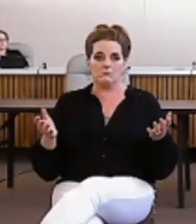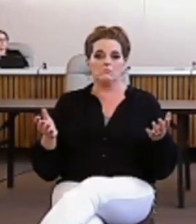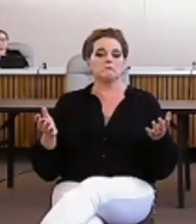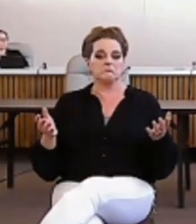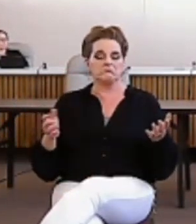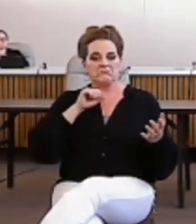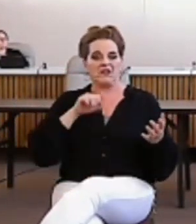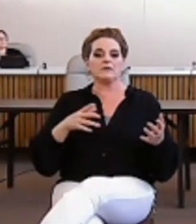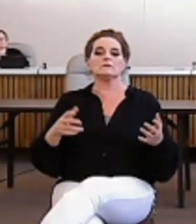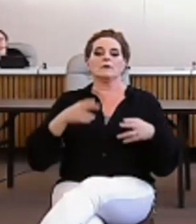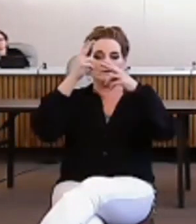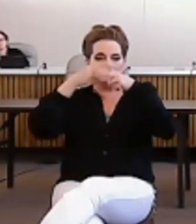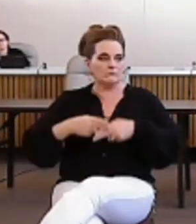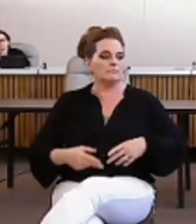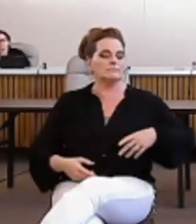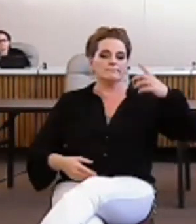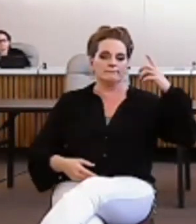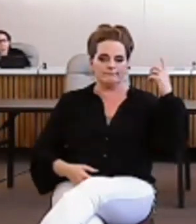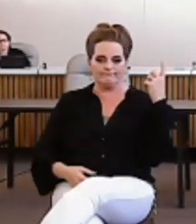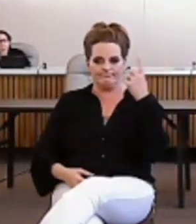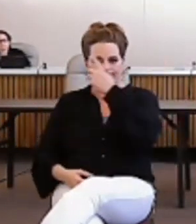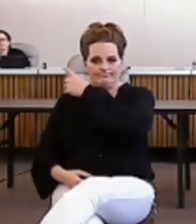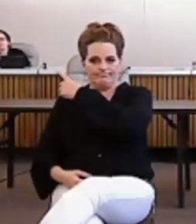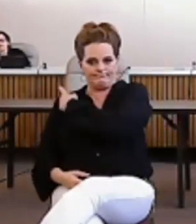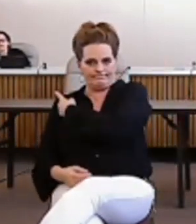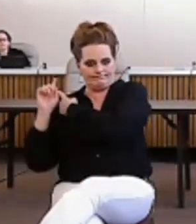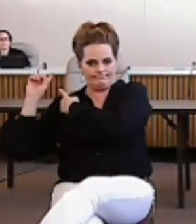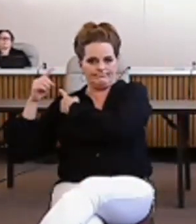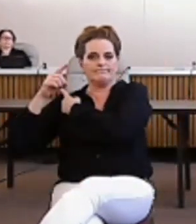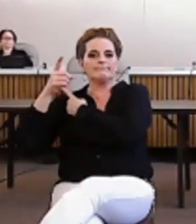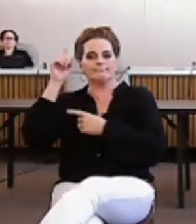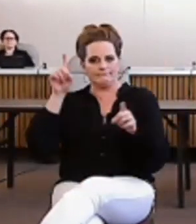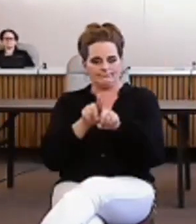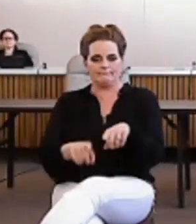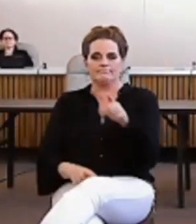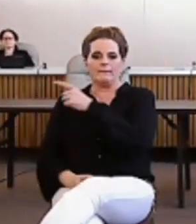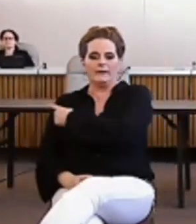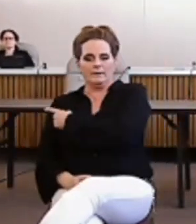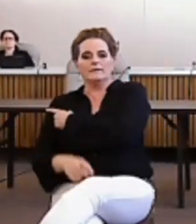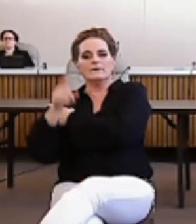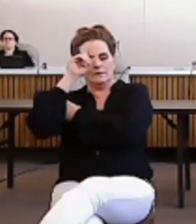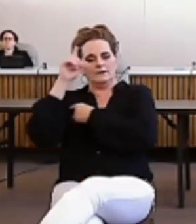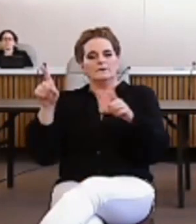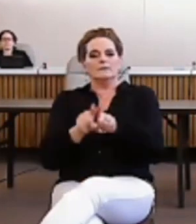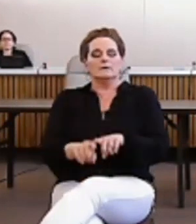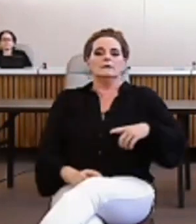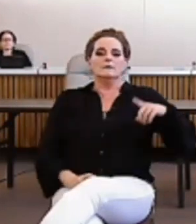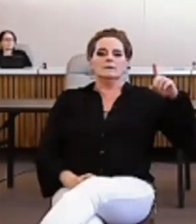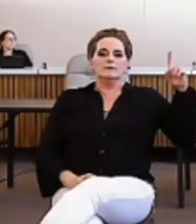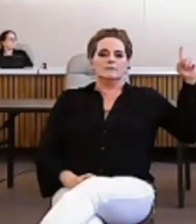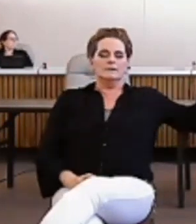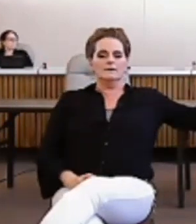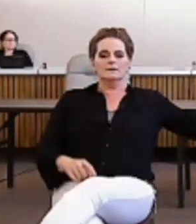Hearing none, please call the roll. Councilmember Safranik, Aye. Councilmember Bolzner, Aye.